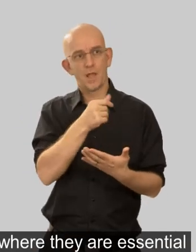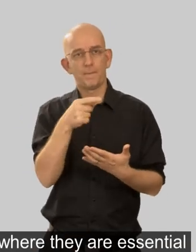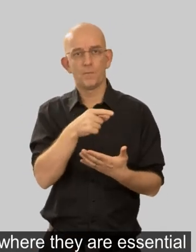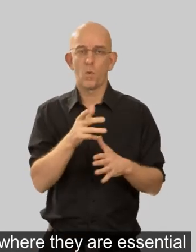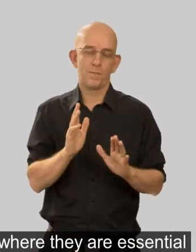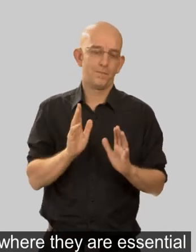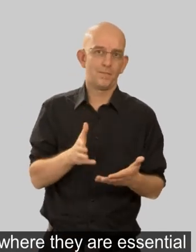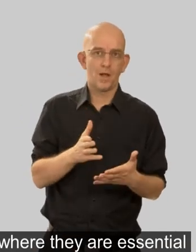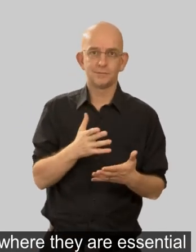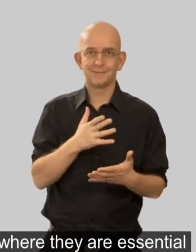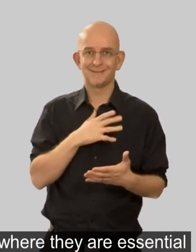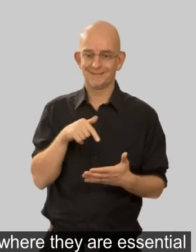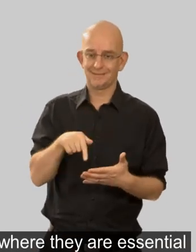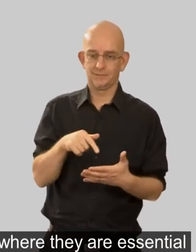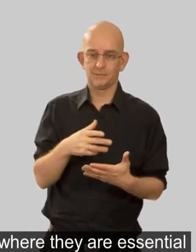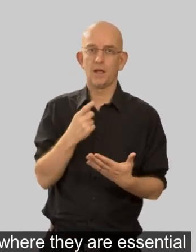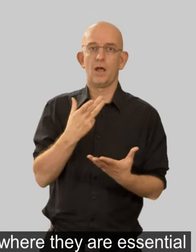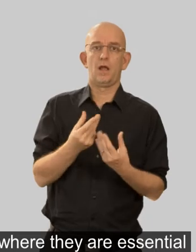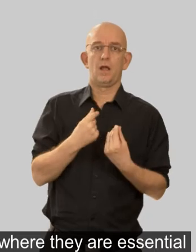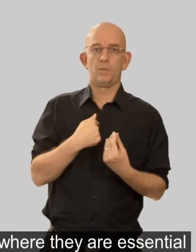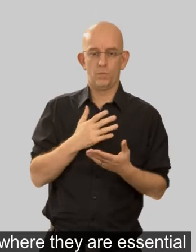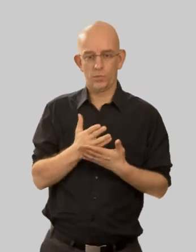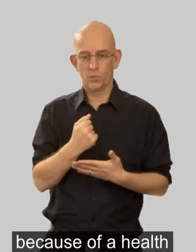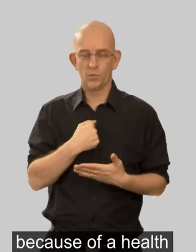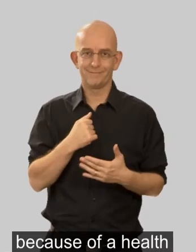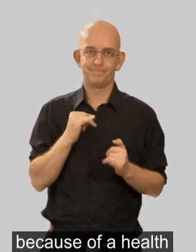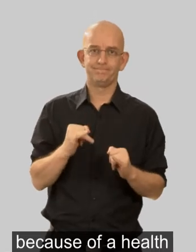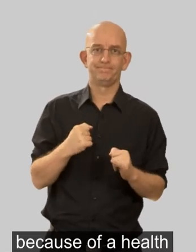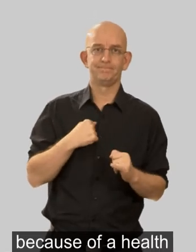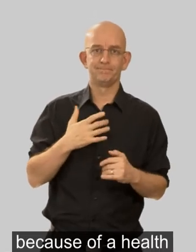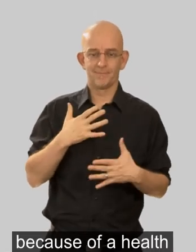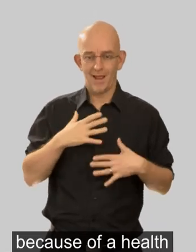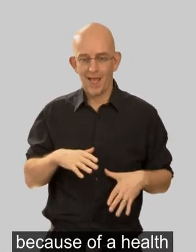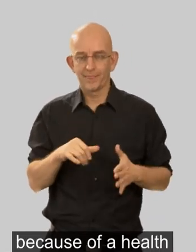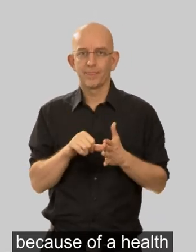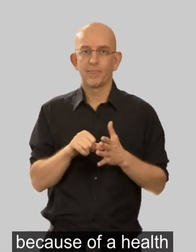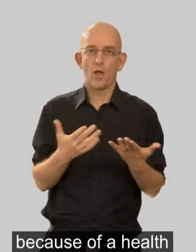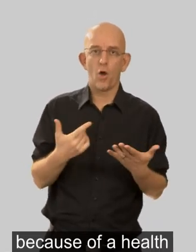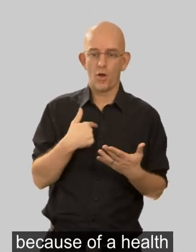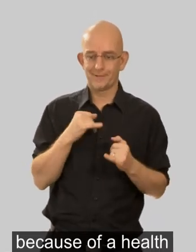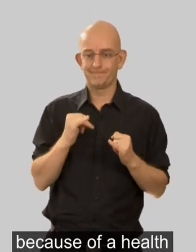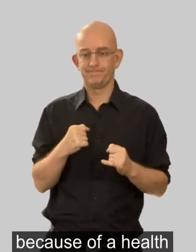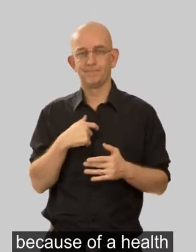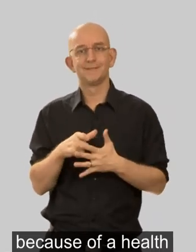where they are essential to the completion of an activity because of a health condition or